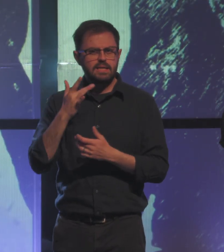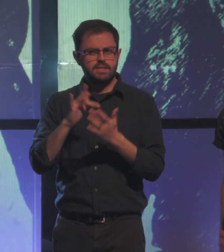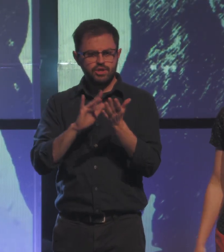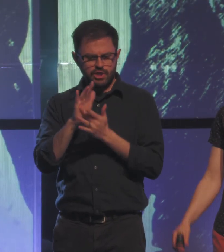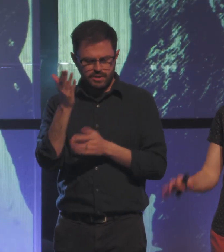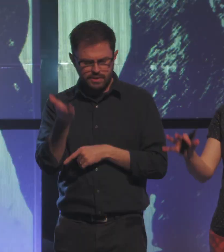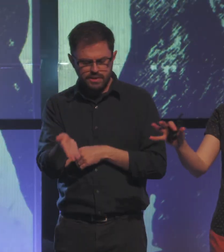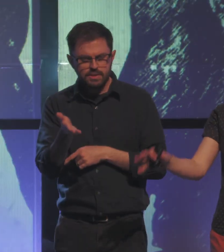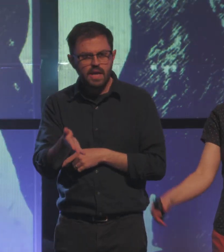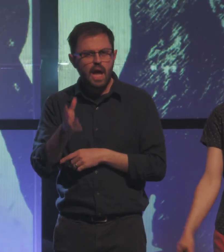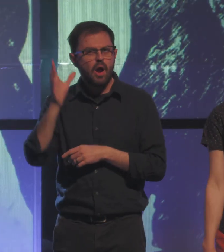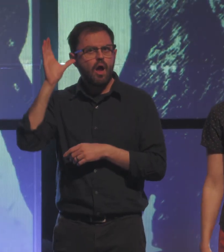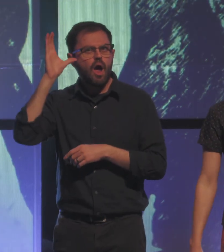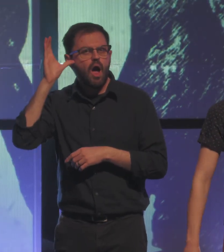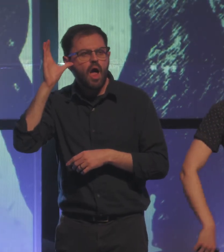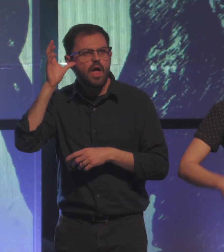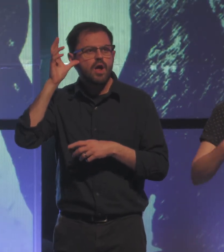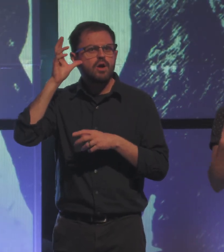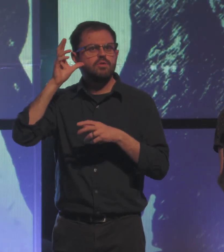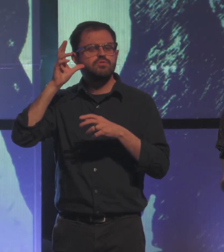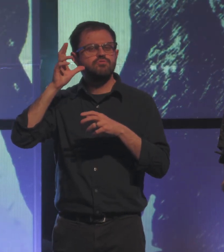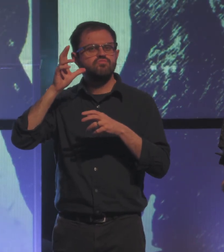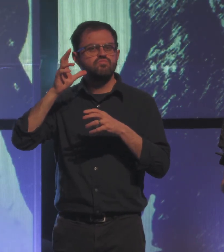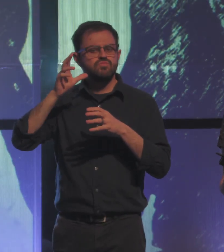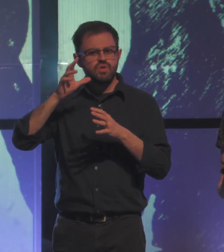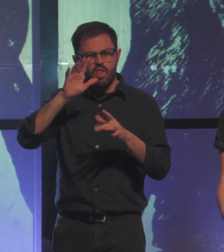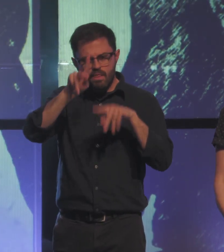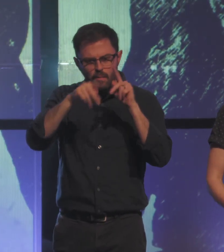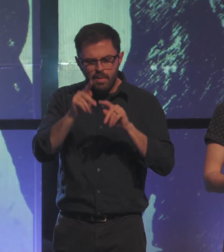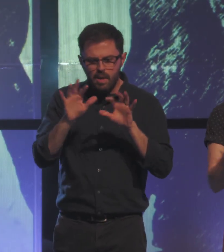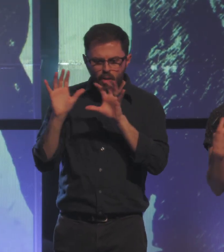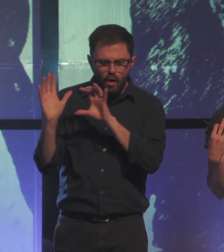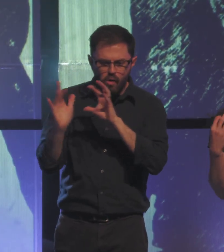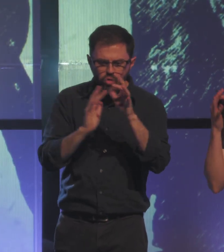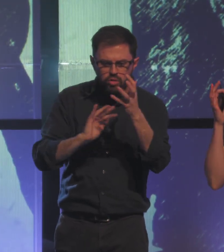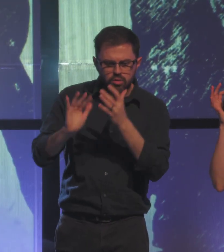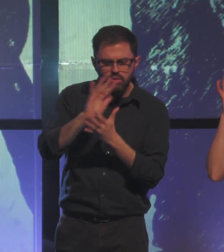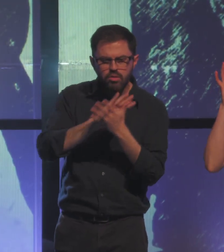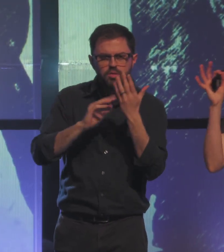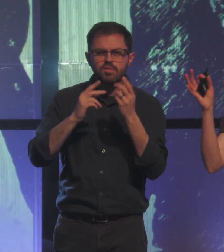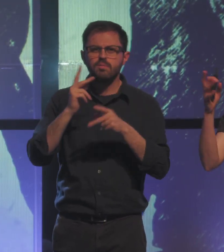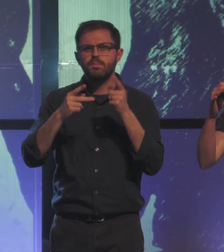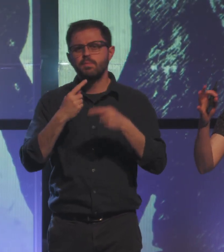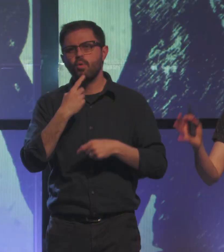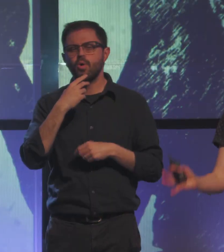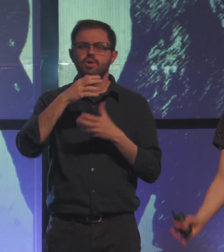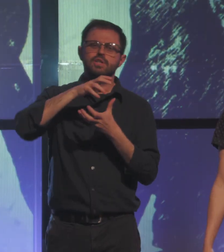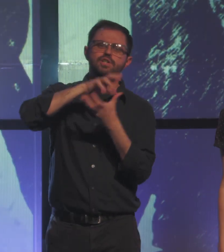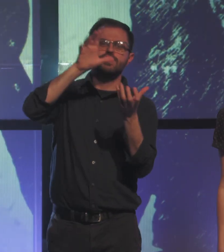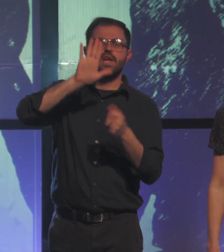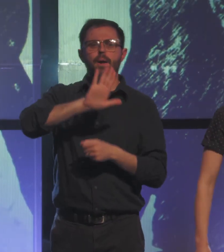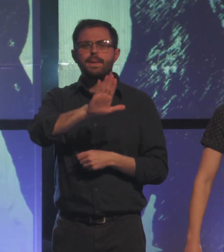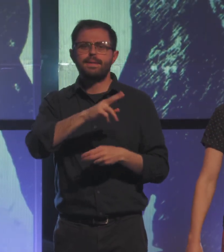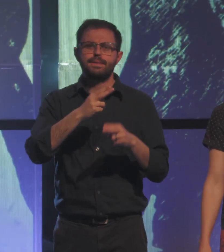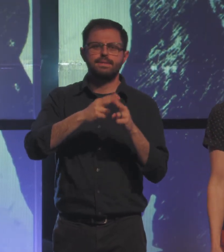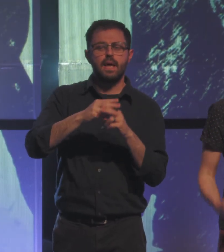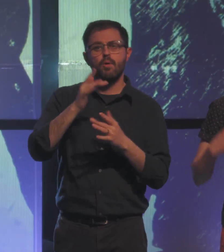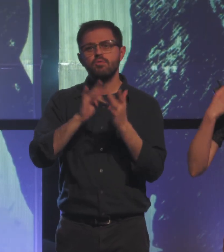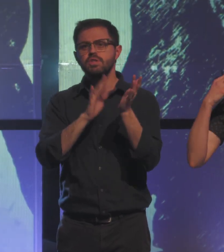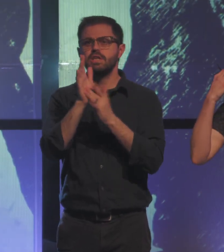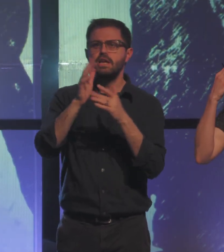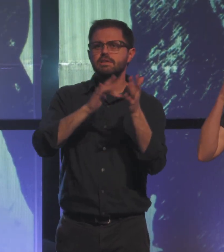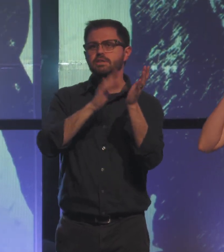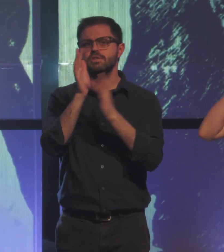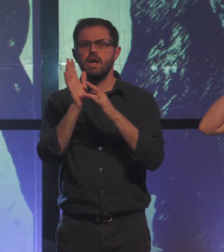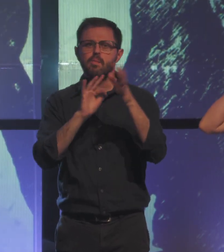crowd, right? I can imagine when there was a crowd, people were saying his name, oh, Jesus this, or, all the commotion of people. It caught